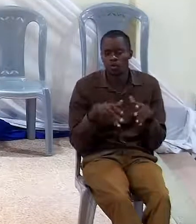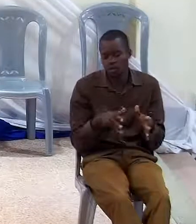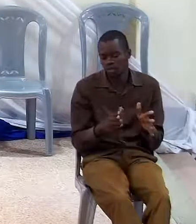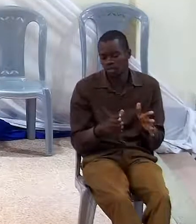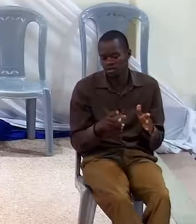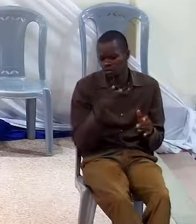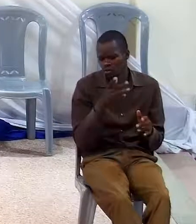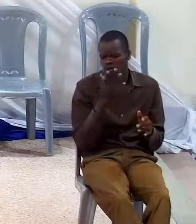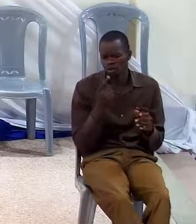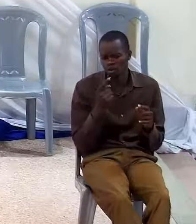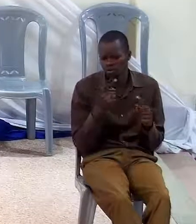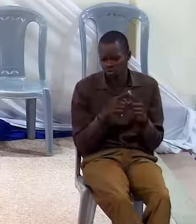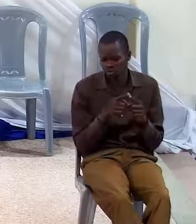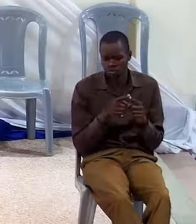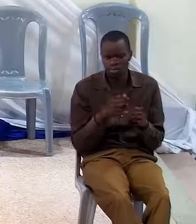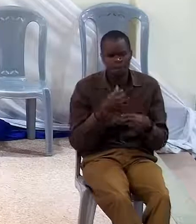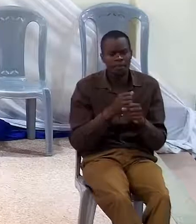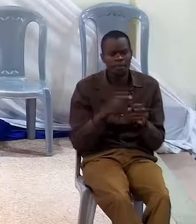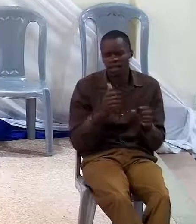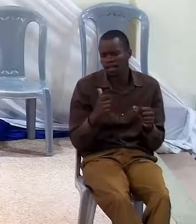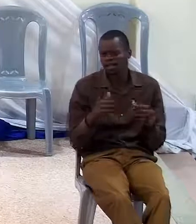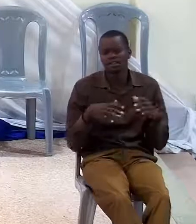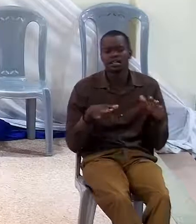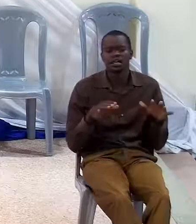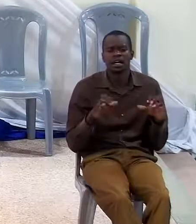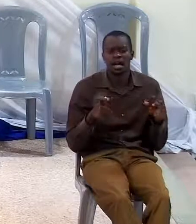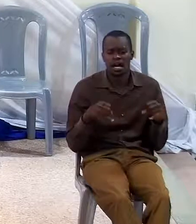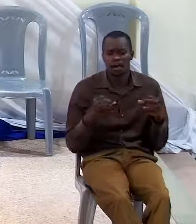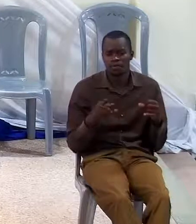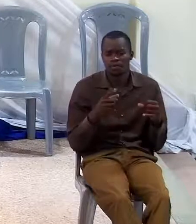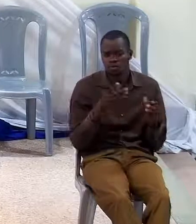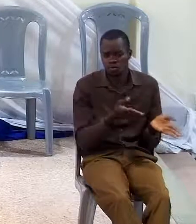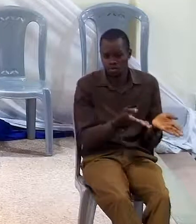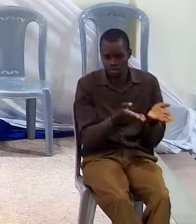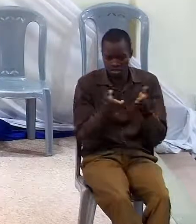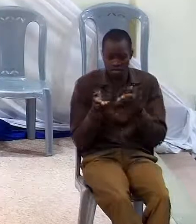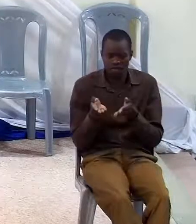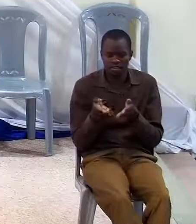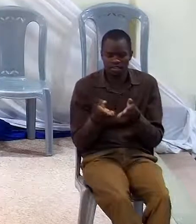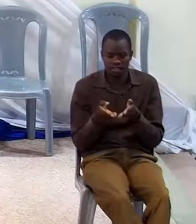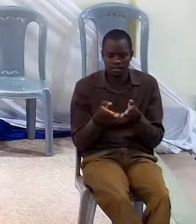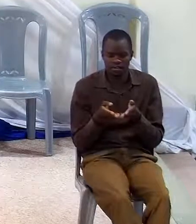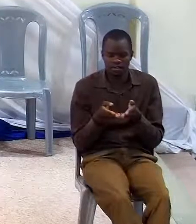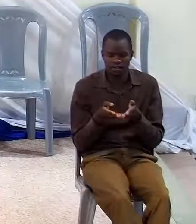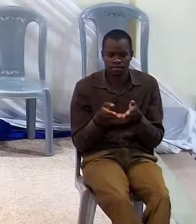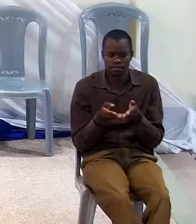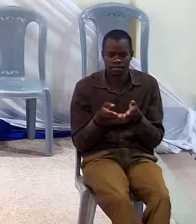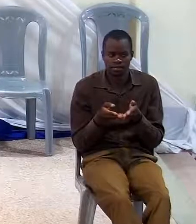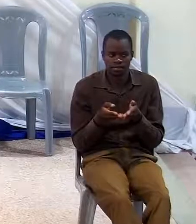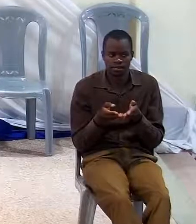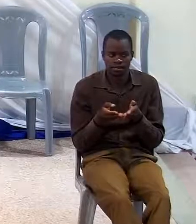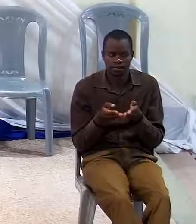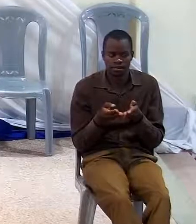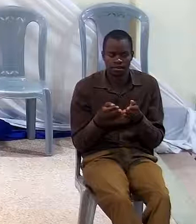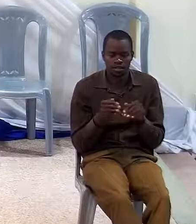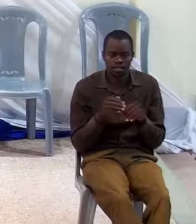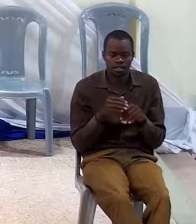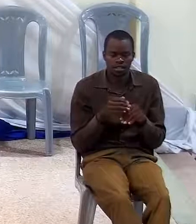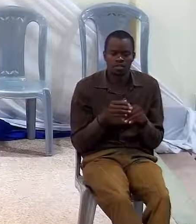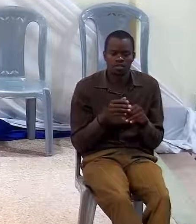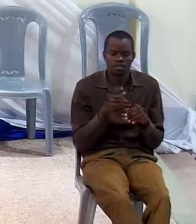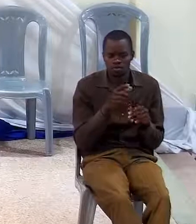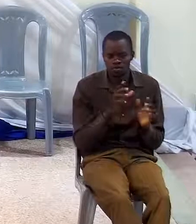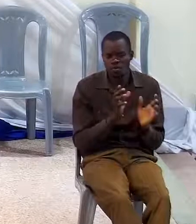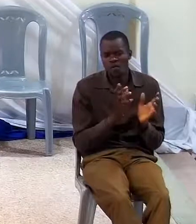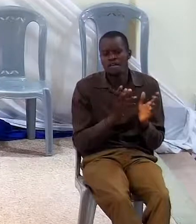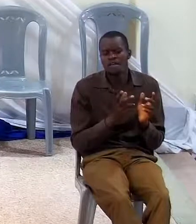are invited, you regard this person, you regard your friend highly because they remembered and invited you for a